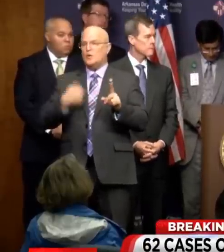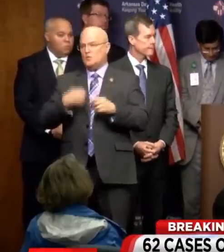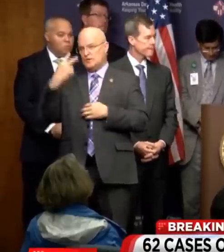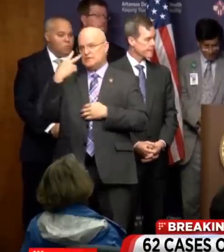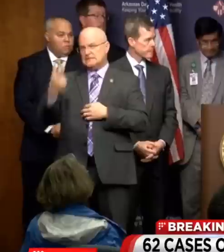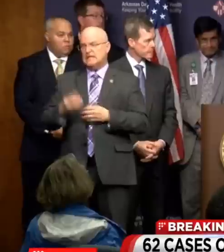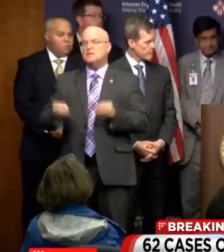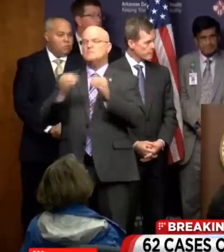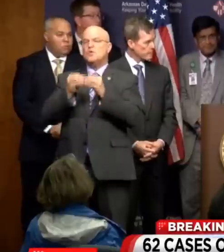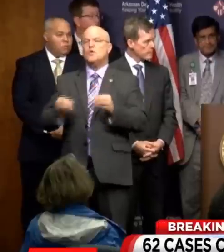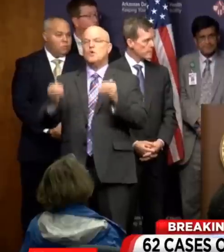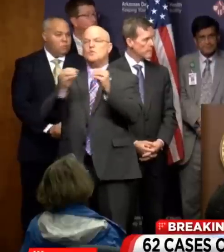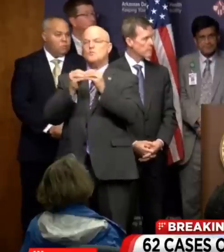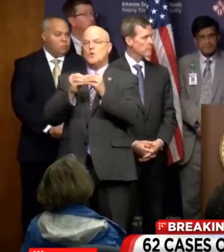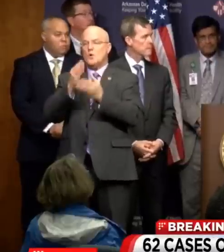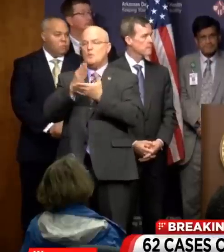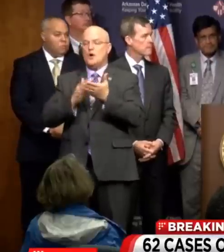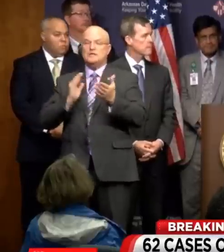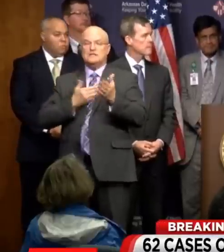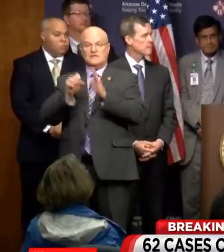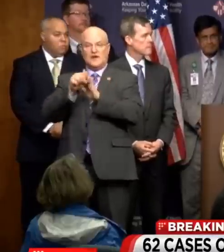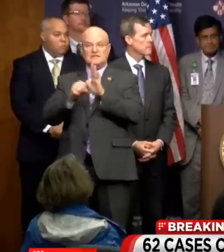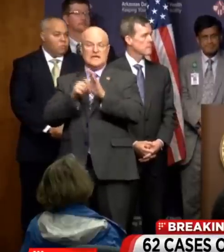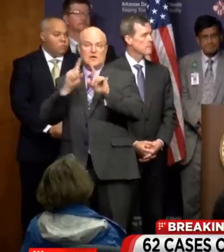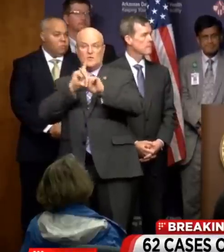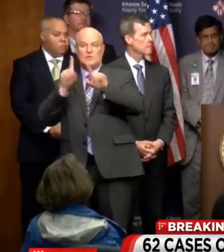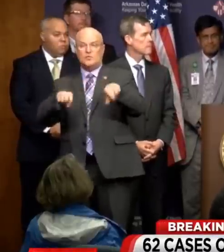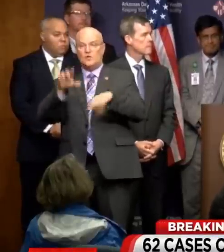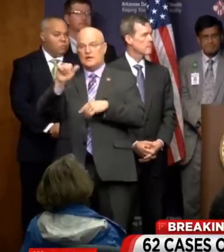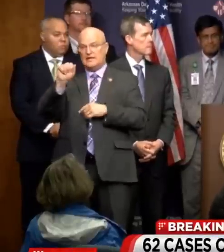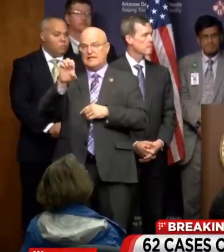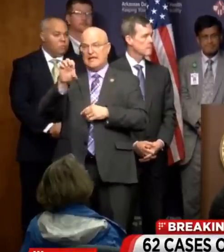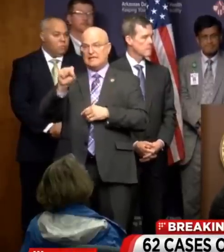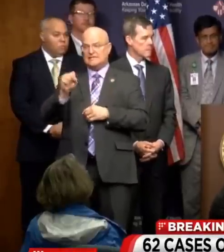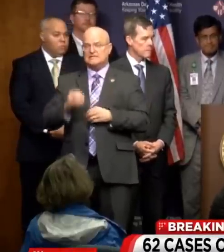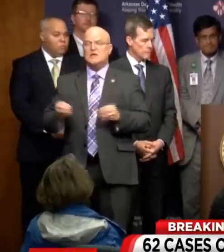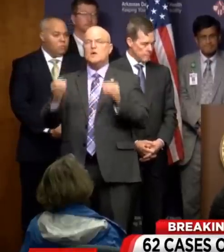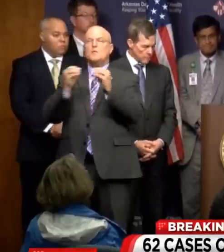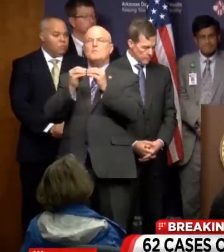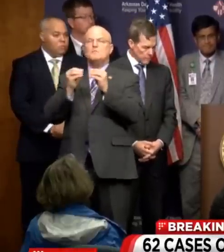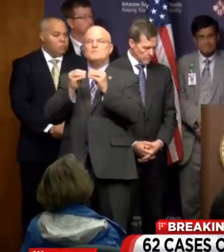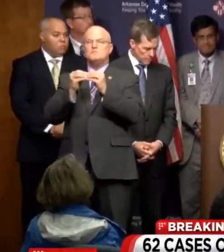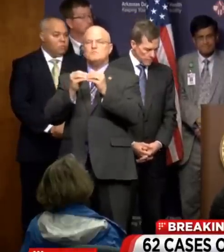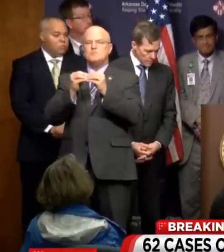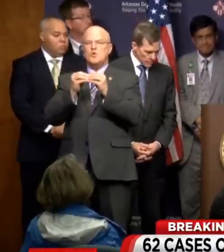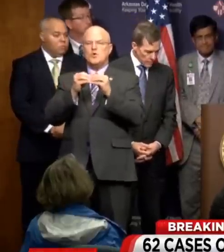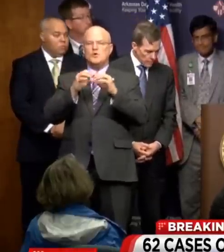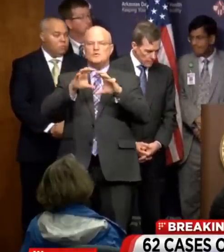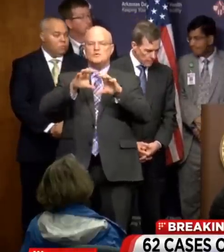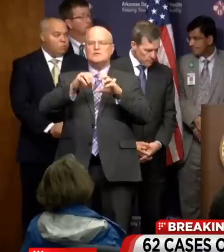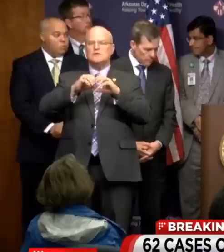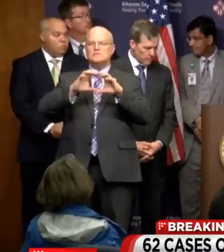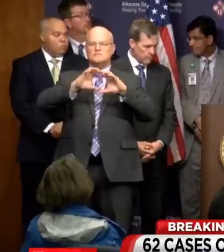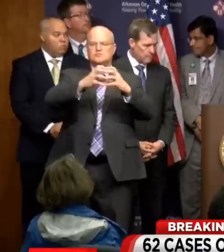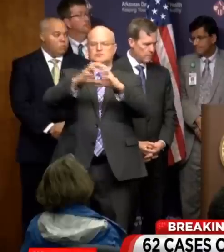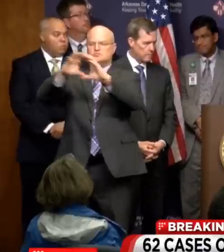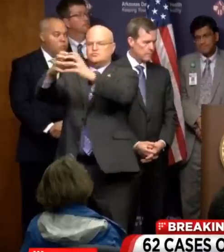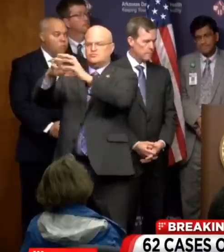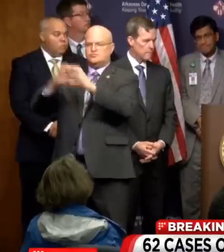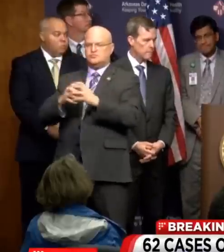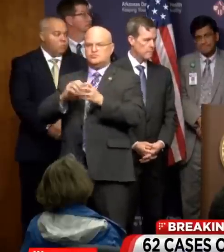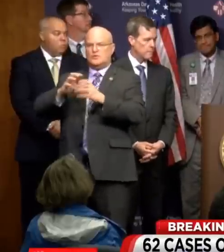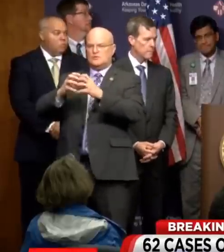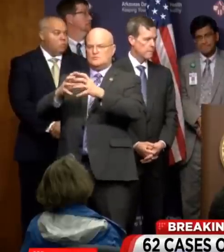seeing more and more parts of our state reporting cases. More clusters will likely